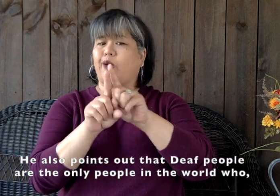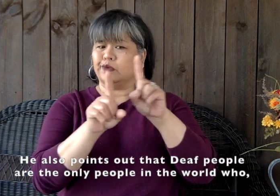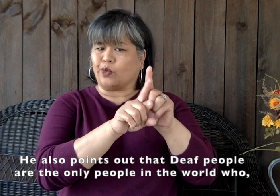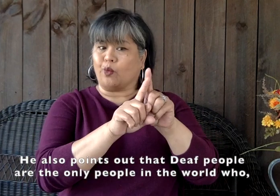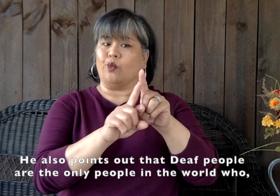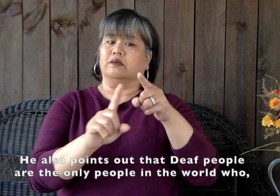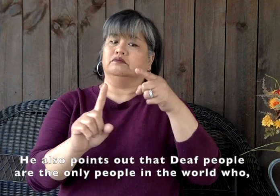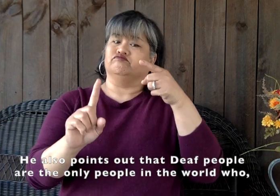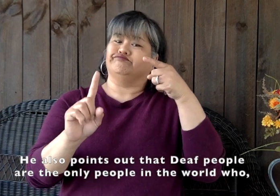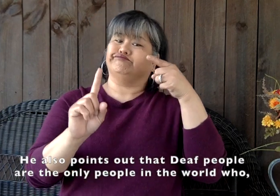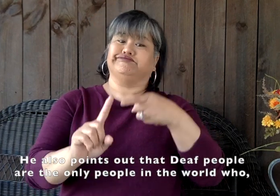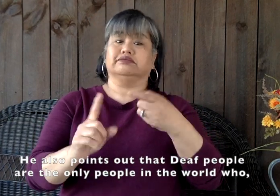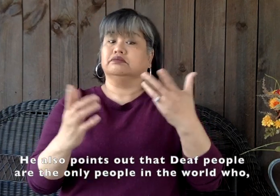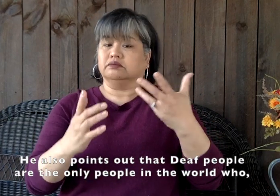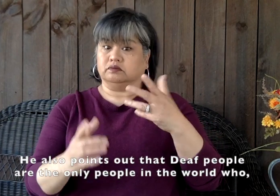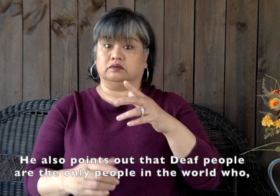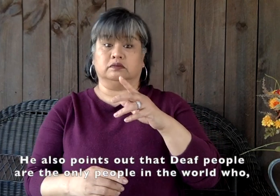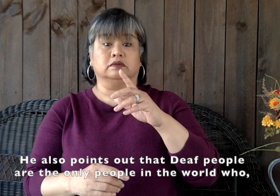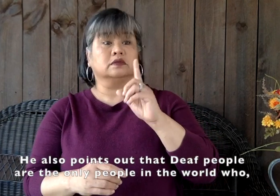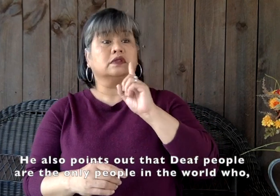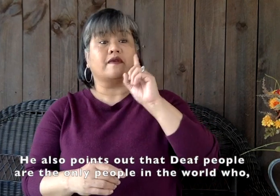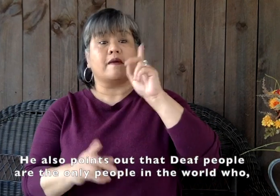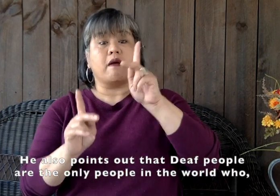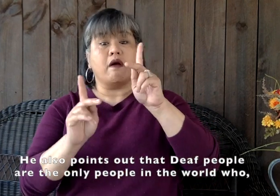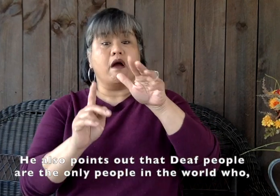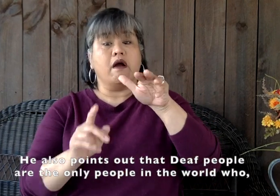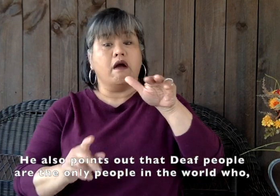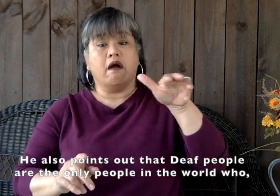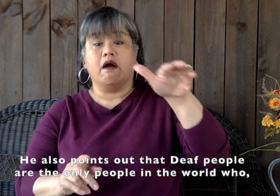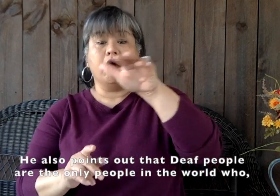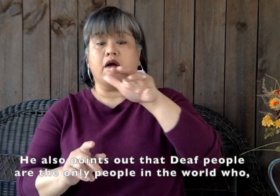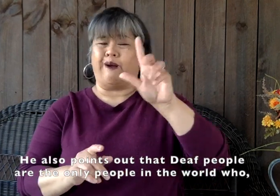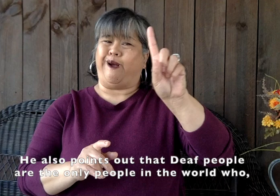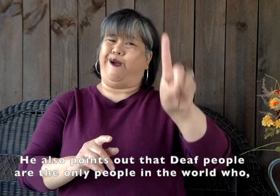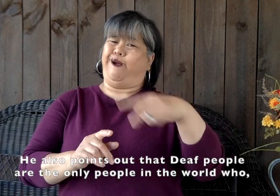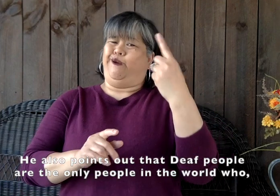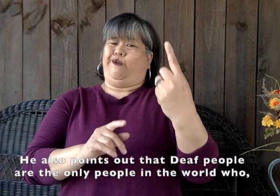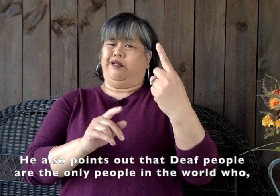He also points out that deaf people are the only people in the world